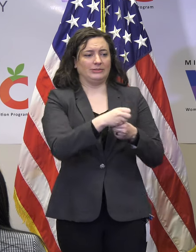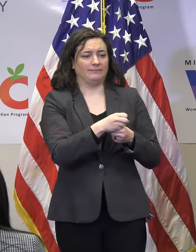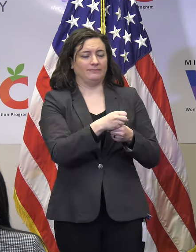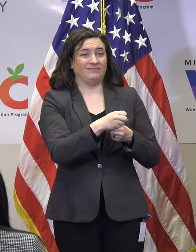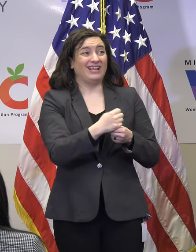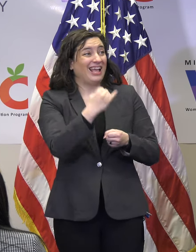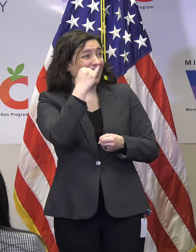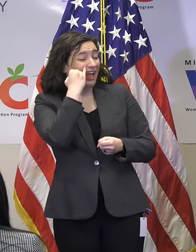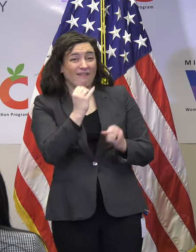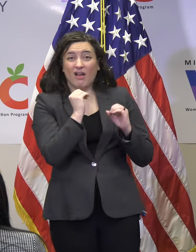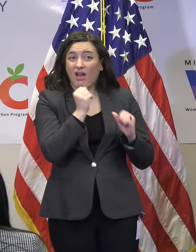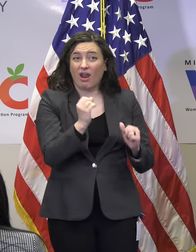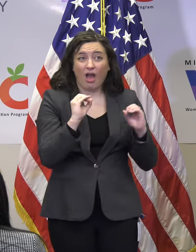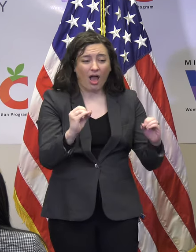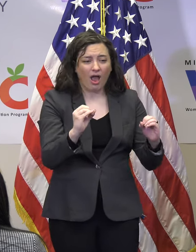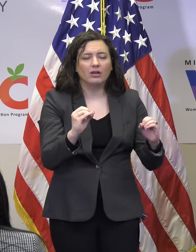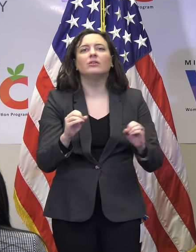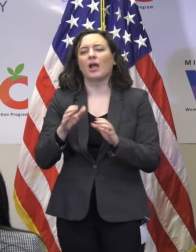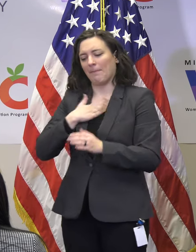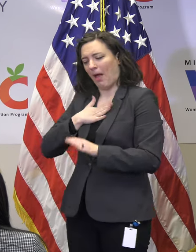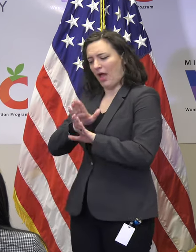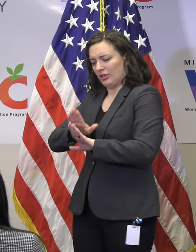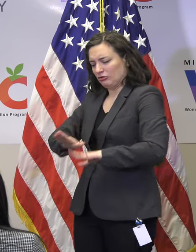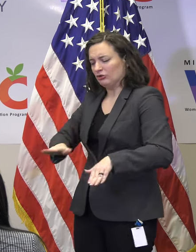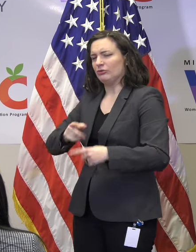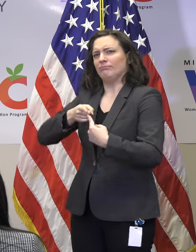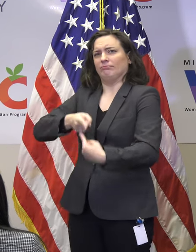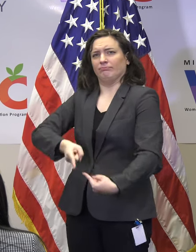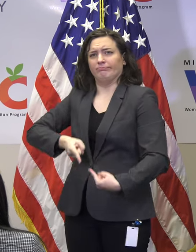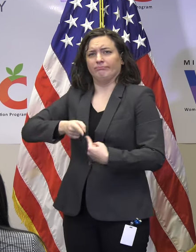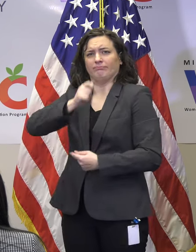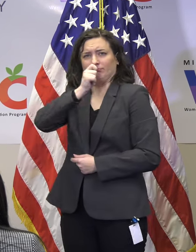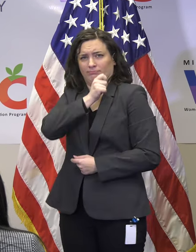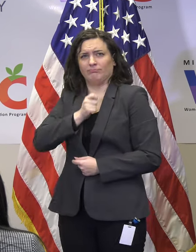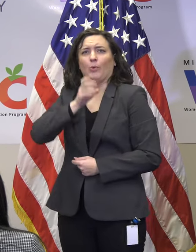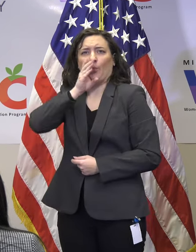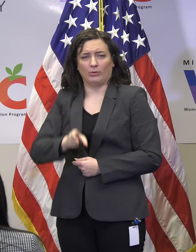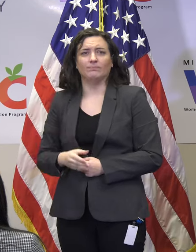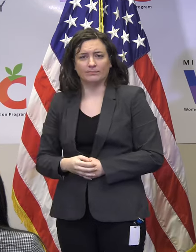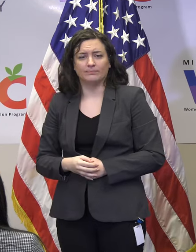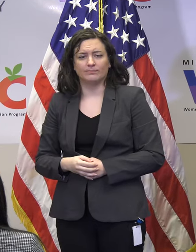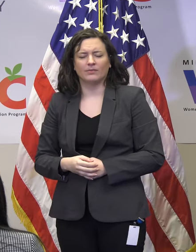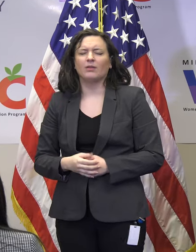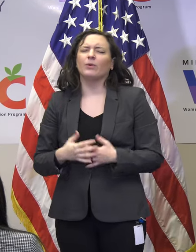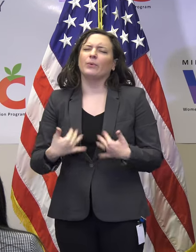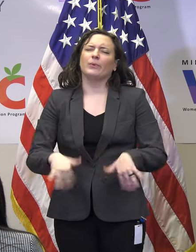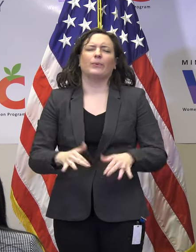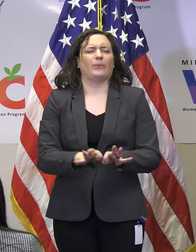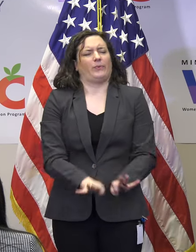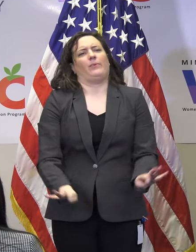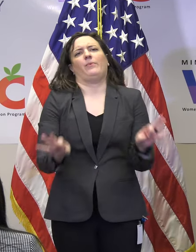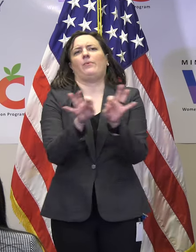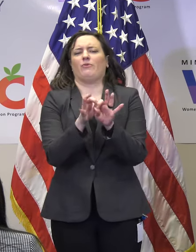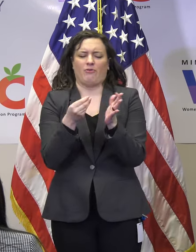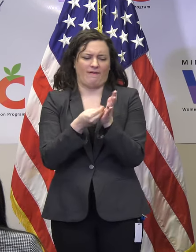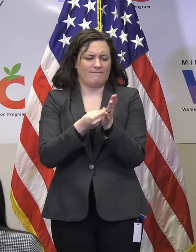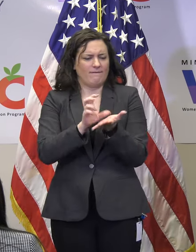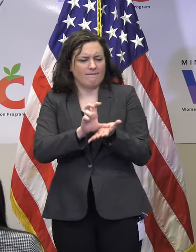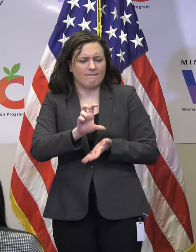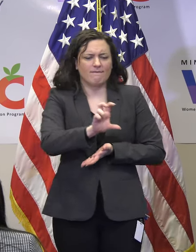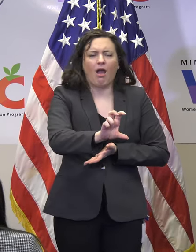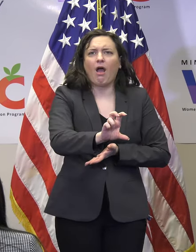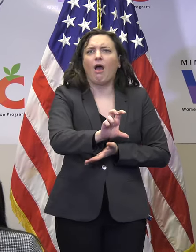suffered. It is important that we fund these programs and that we make sure that all of our children and